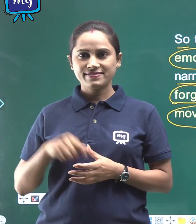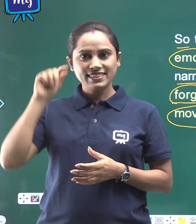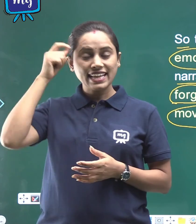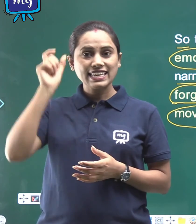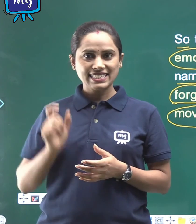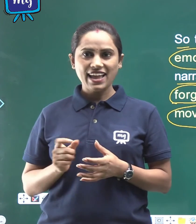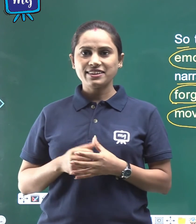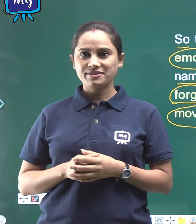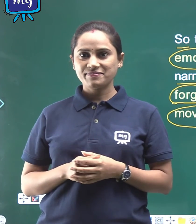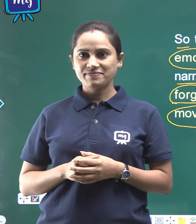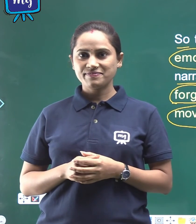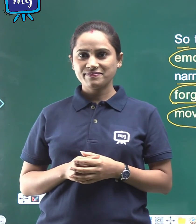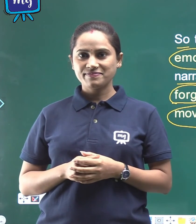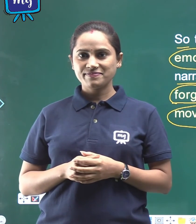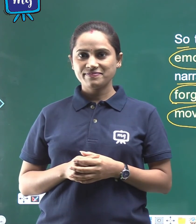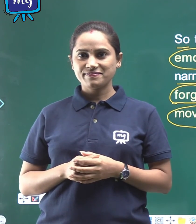Decide,